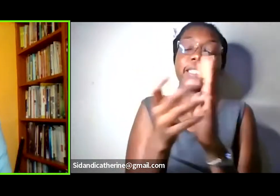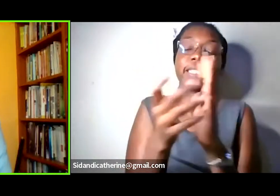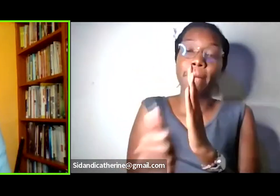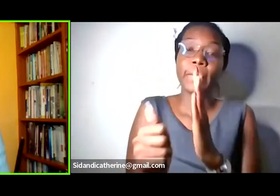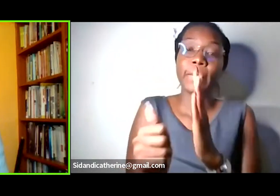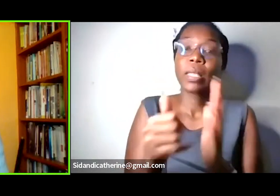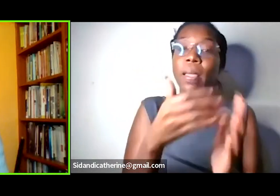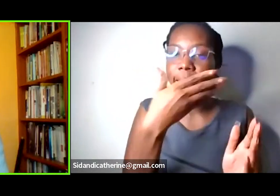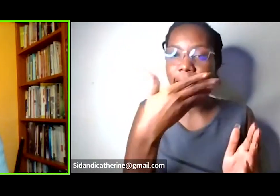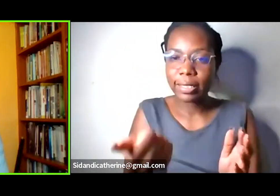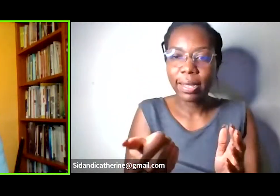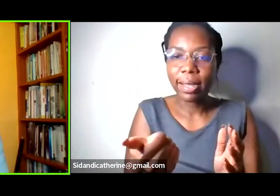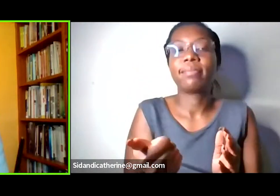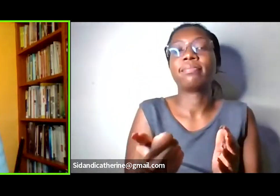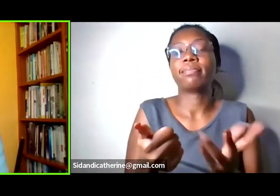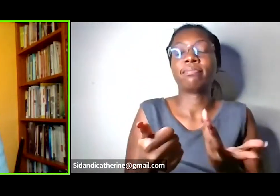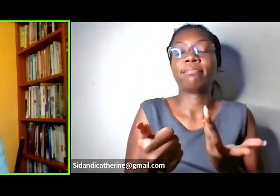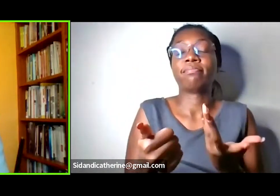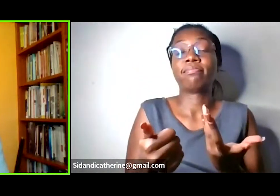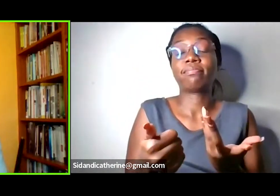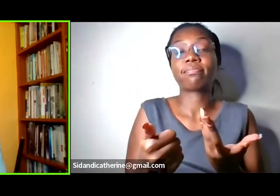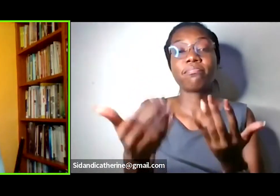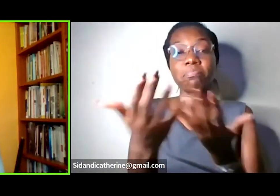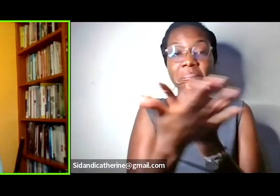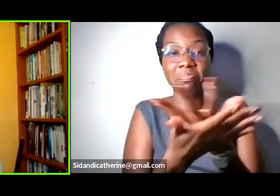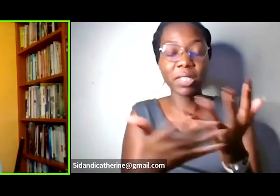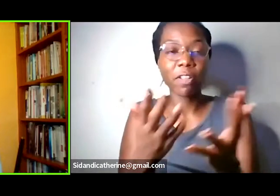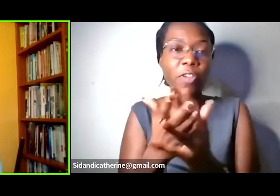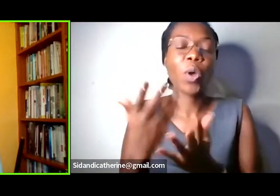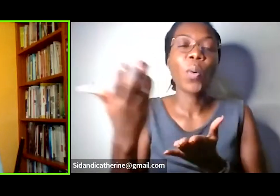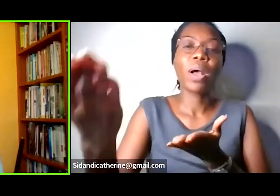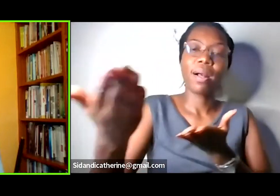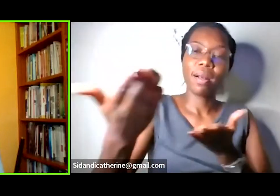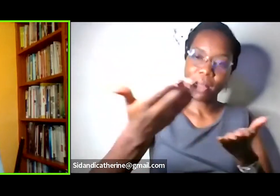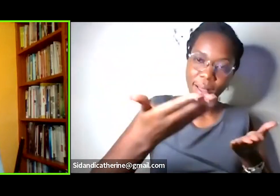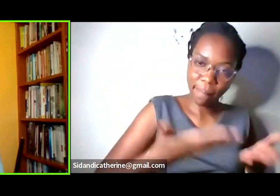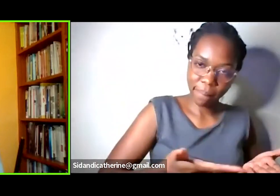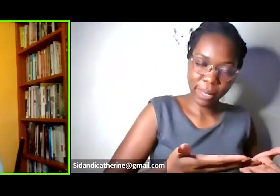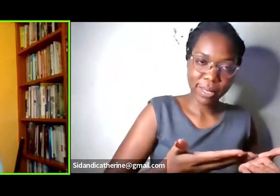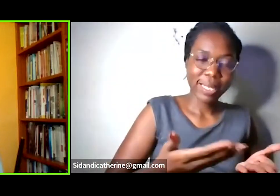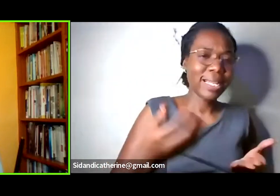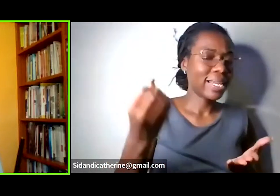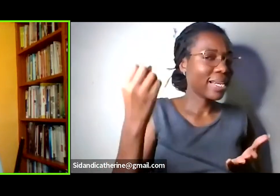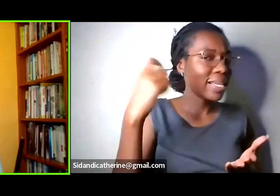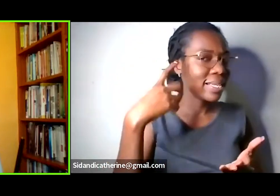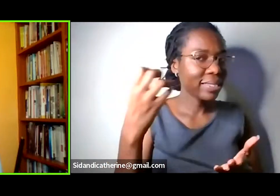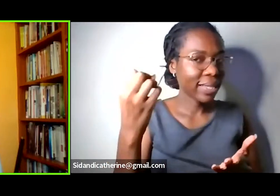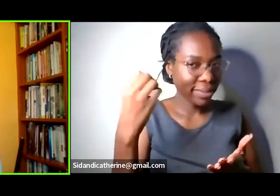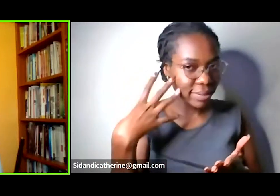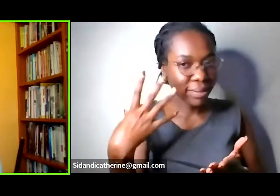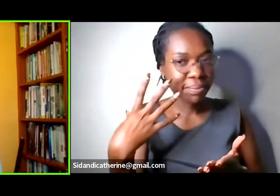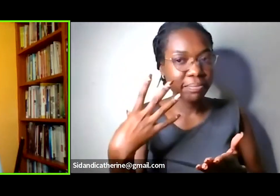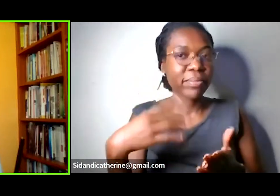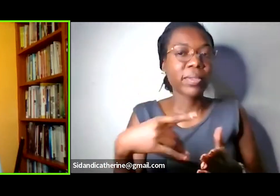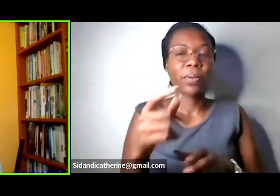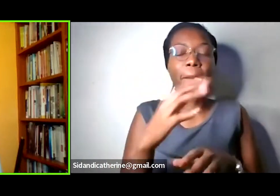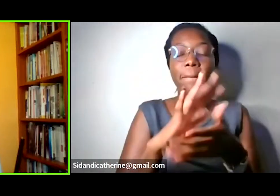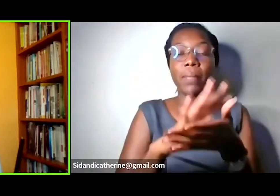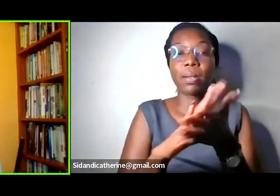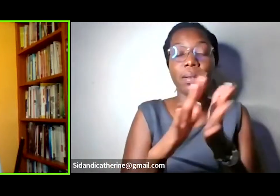them back, give them a free haircut or something, but back to the offers, because people buy